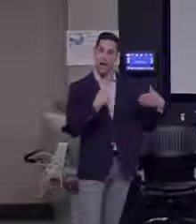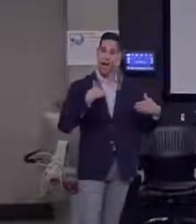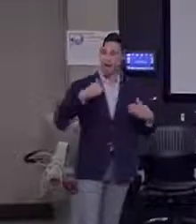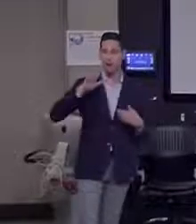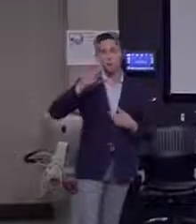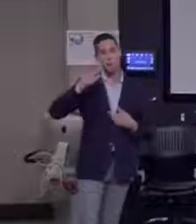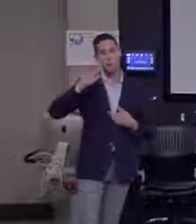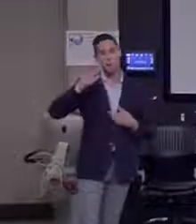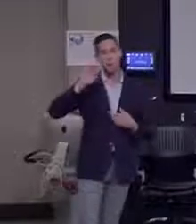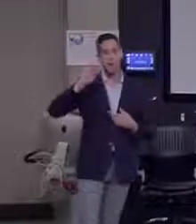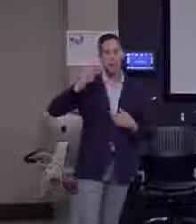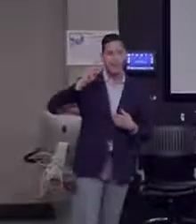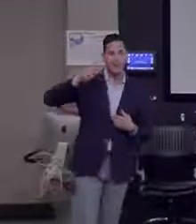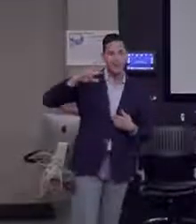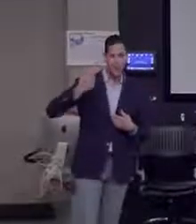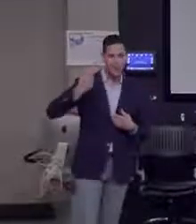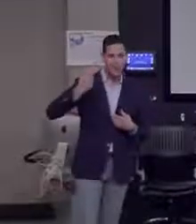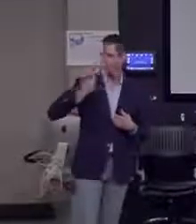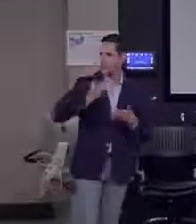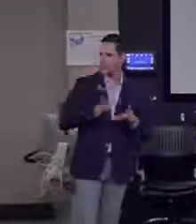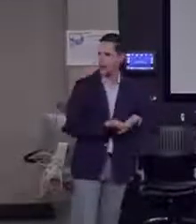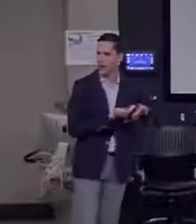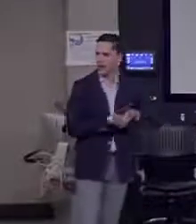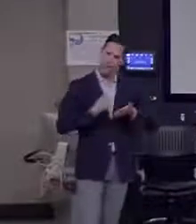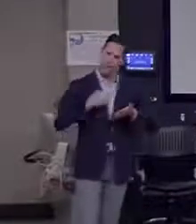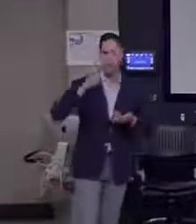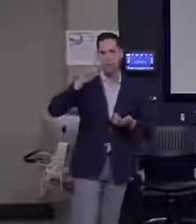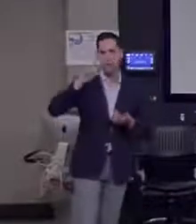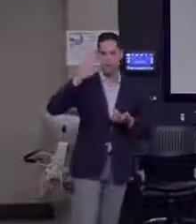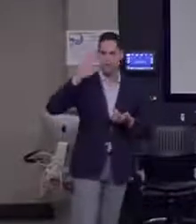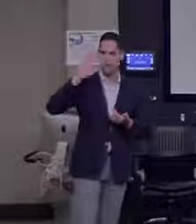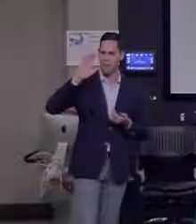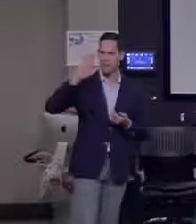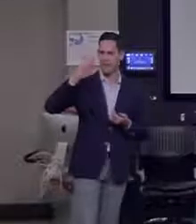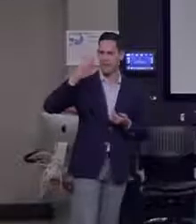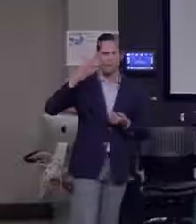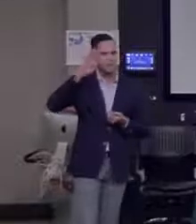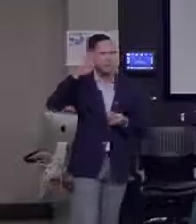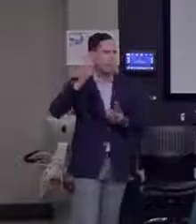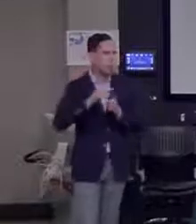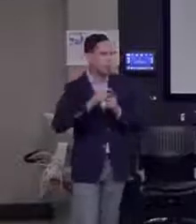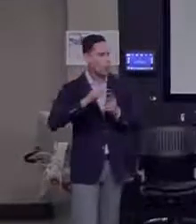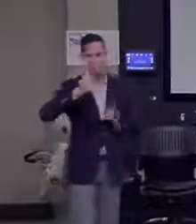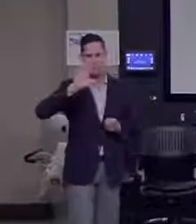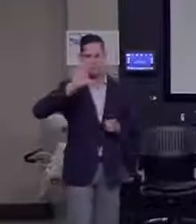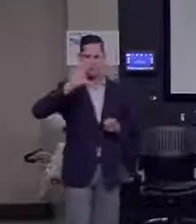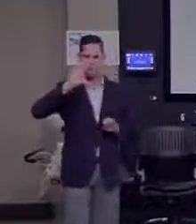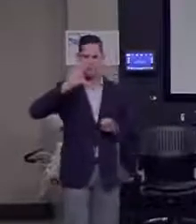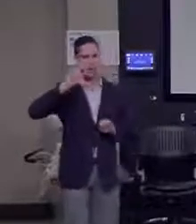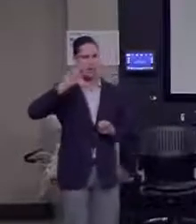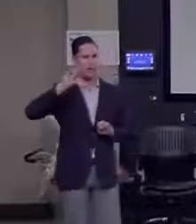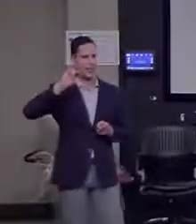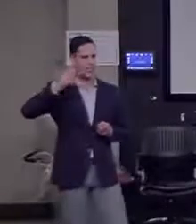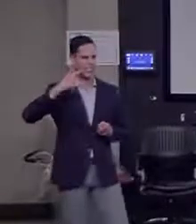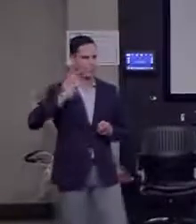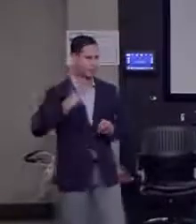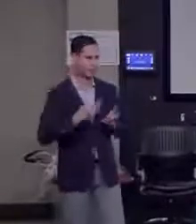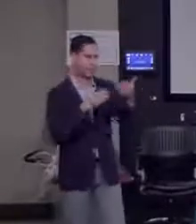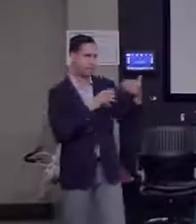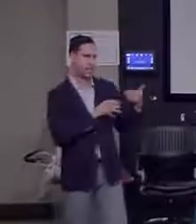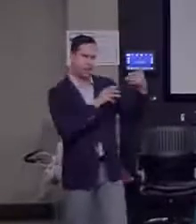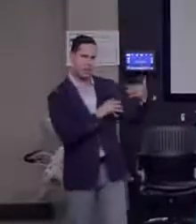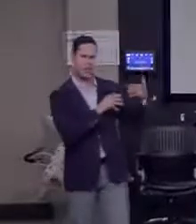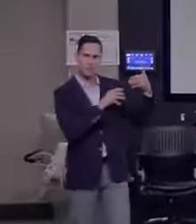the baby doll, I'm licking the baby doll. You got to make up new words in this field. Of It's what we course. do. It's Keep what we do. going. All right. I'd also add that